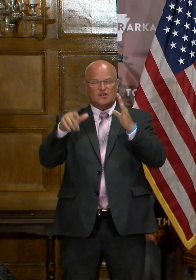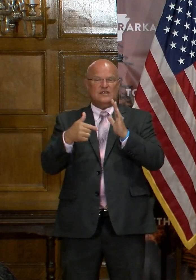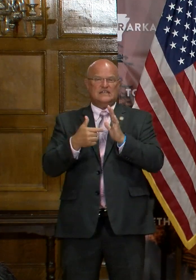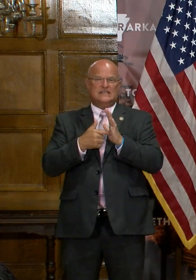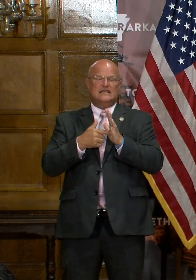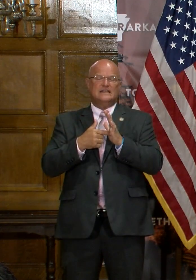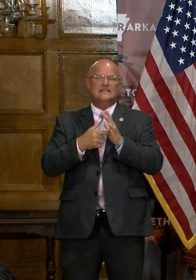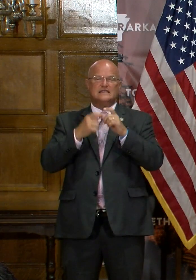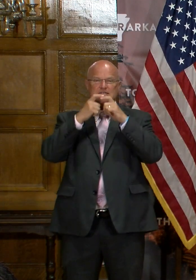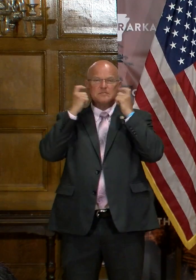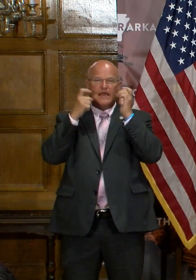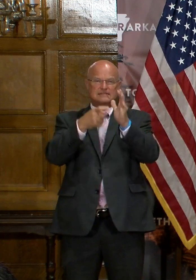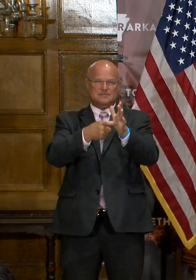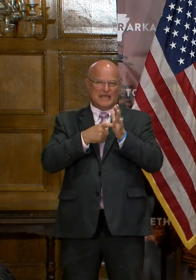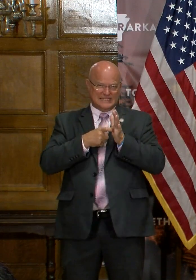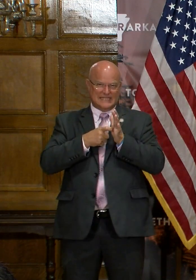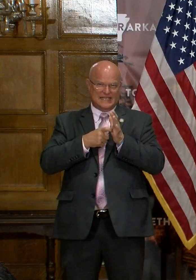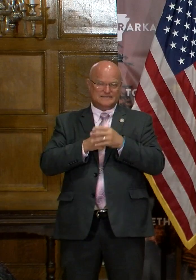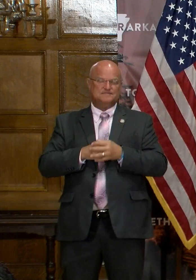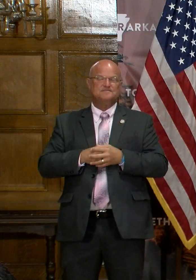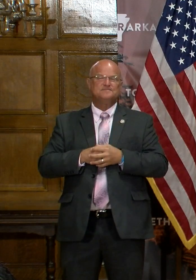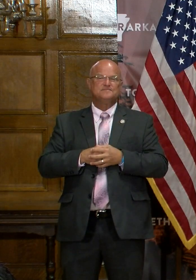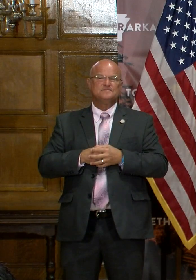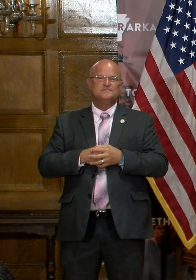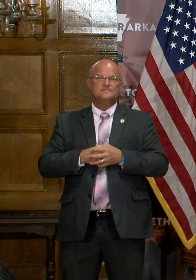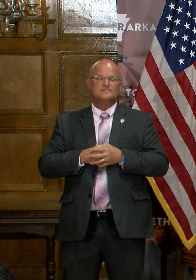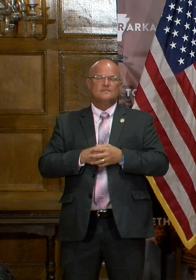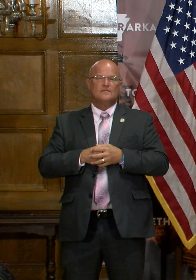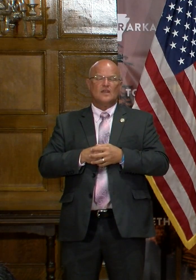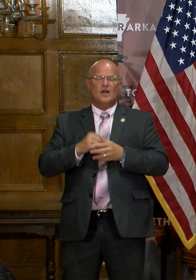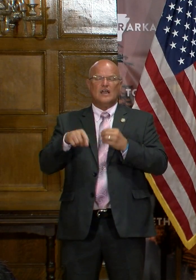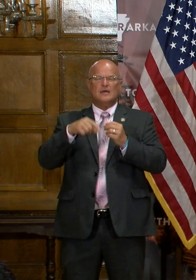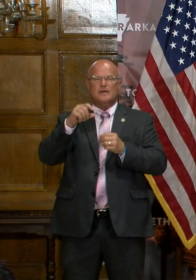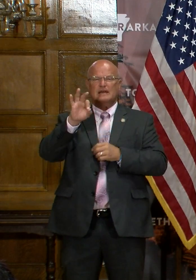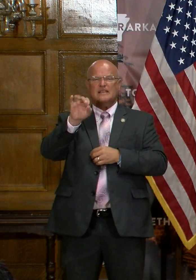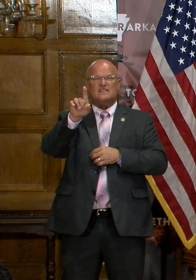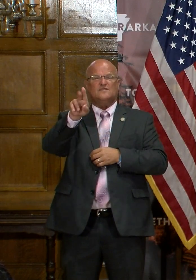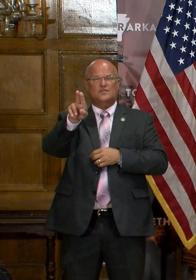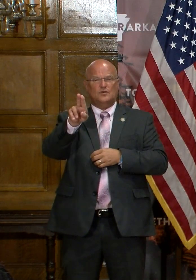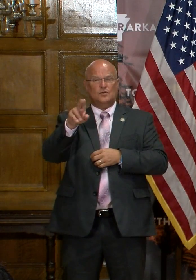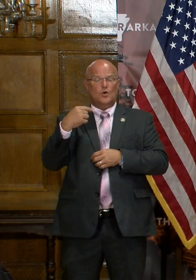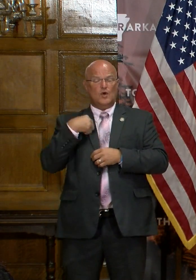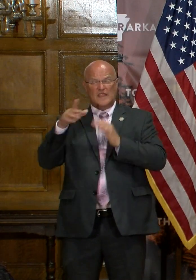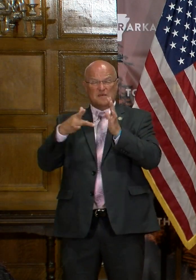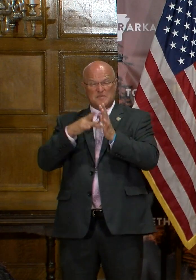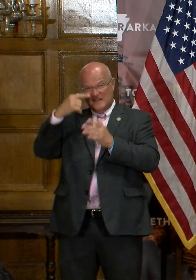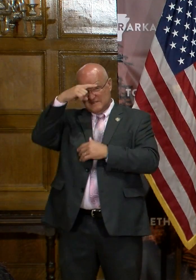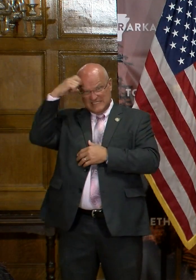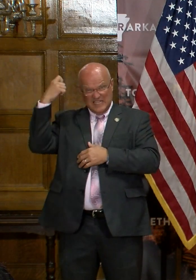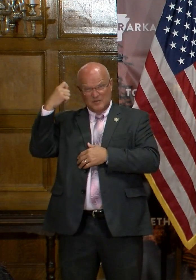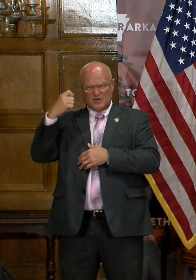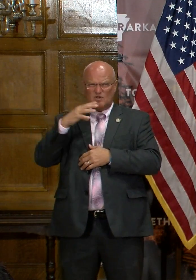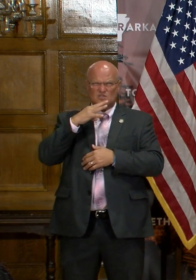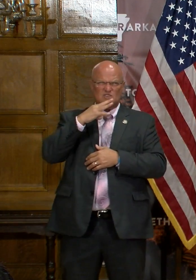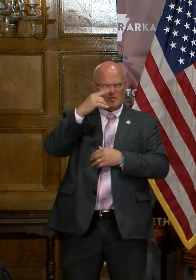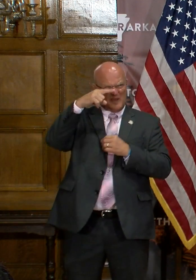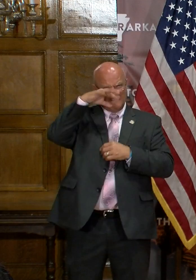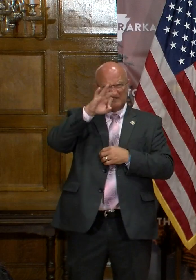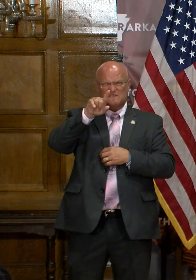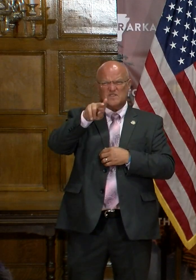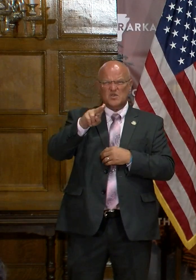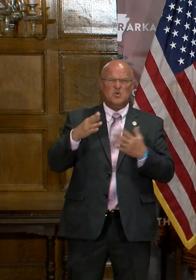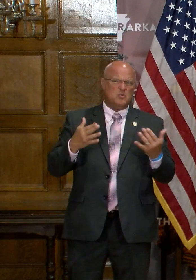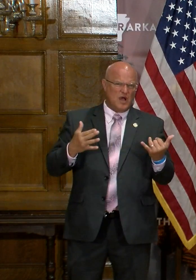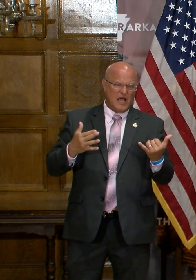this mask mandate. And lastly, a couple of words about influenza. We're in the middle of summer. Why am I talking about influenza?